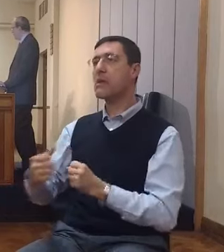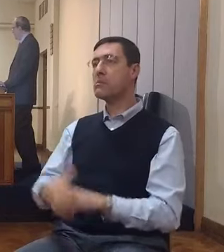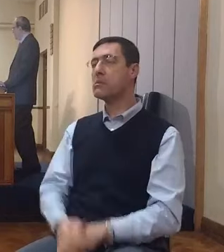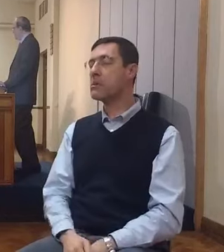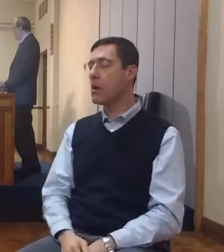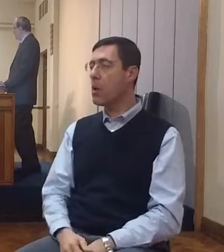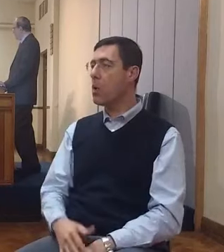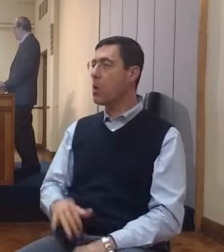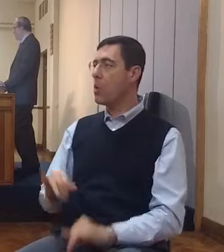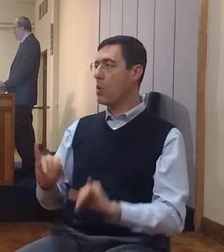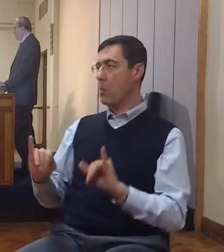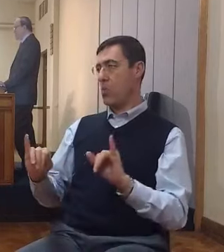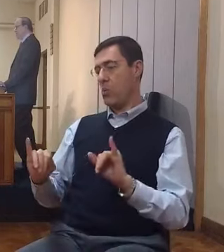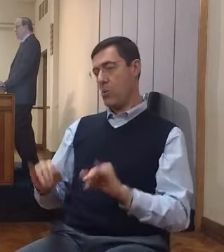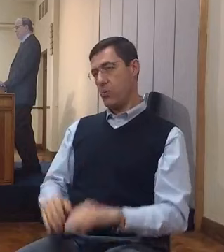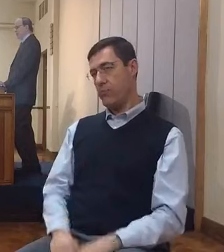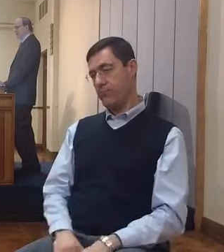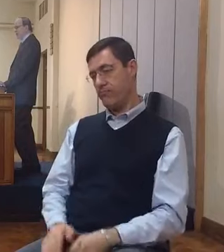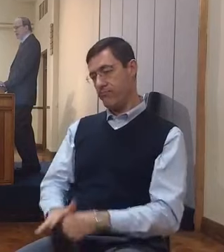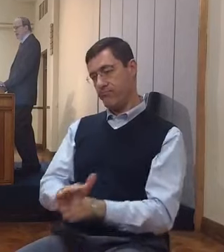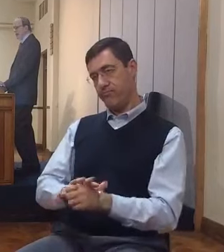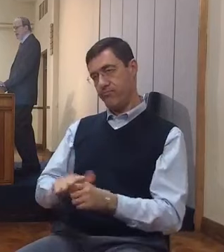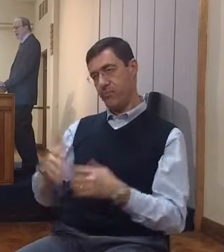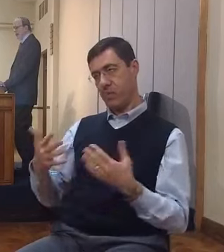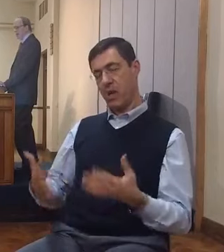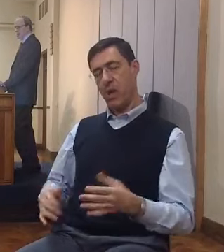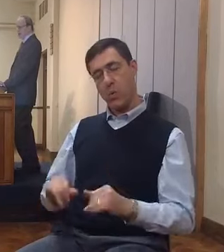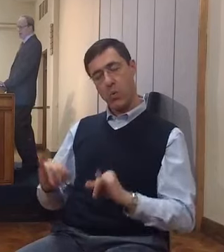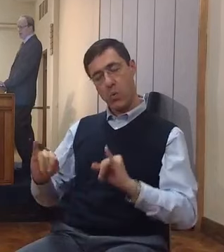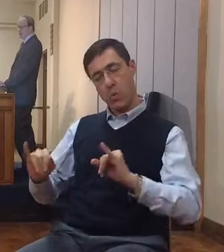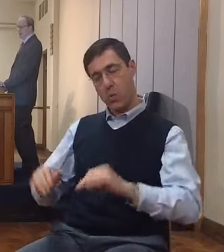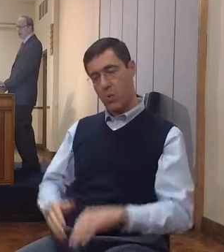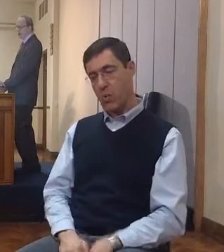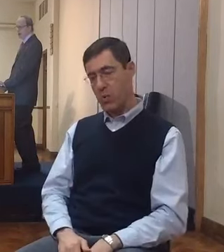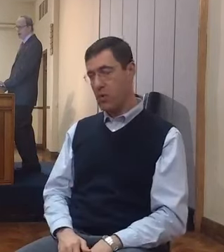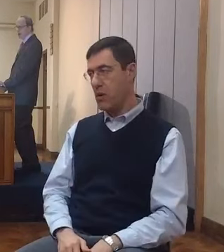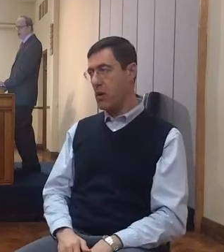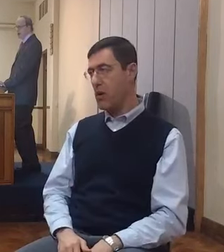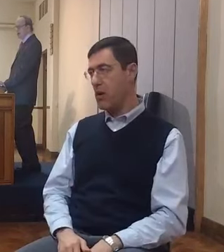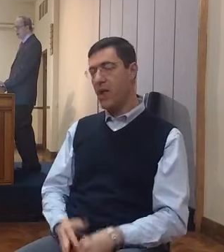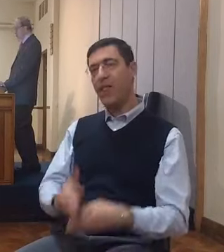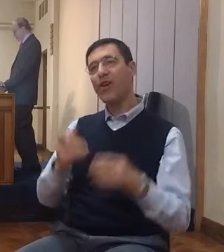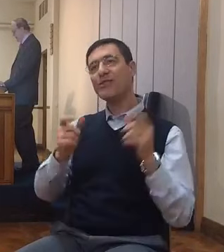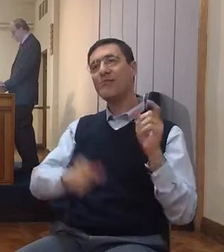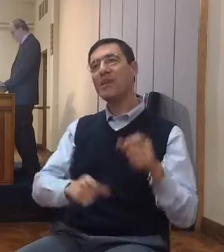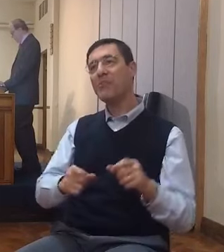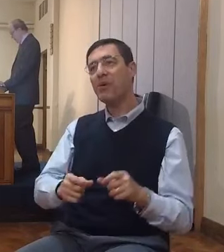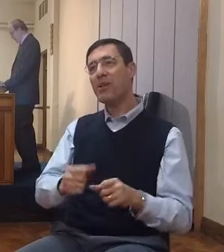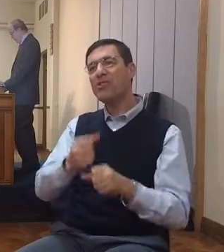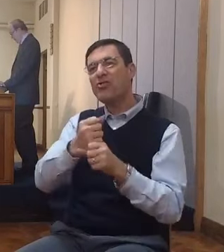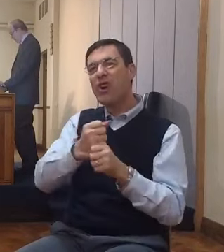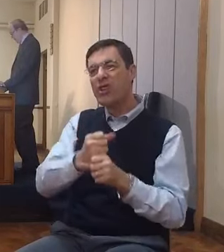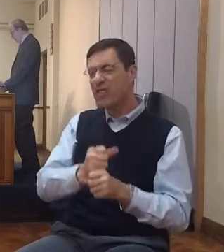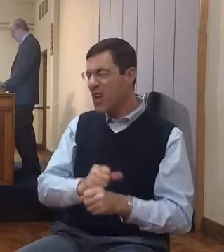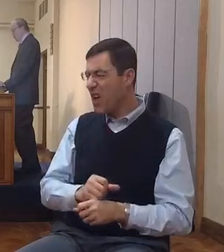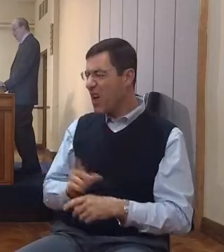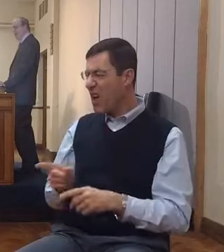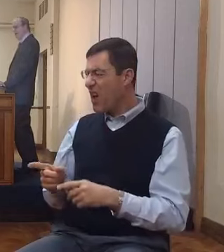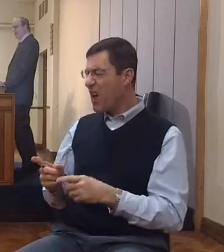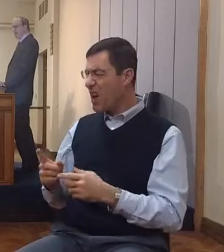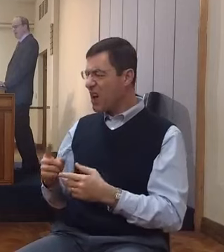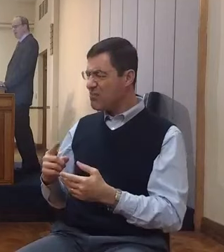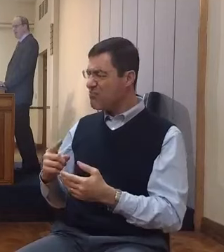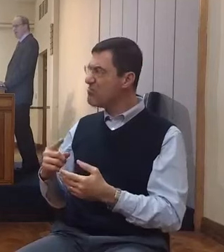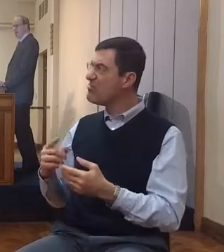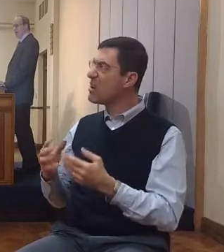today. Oh, we won't obey that. We don't want to do that. We don't see eye to eye with that.